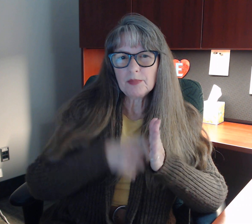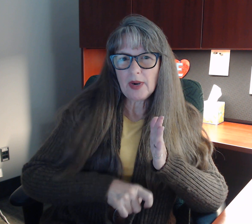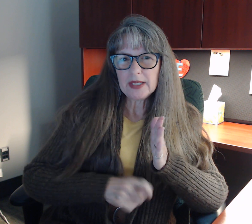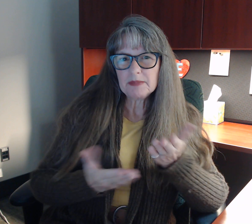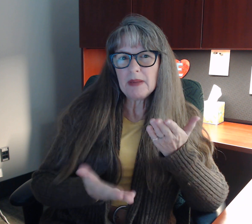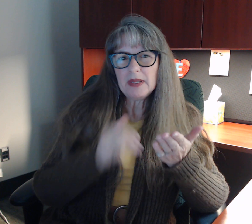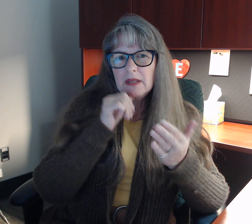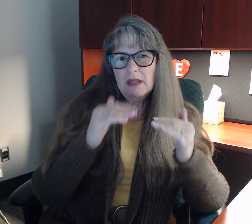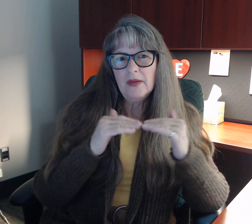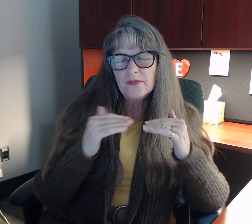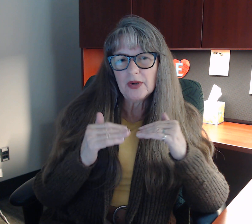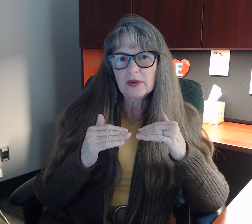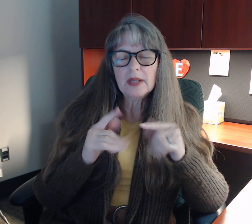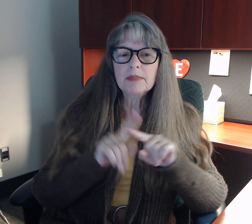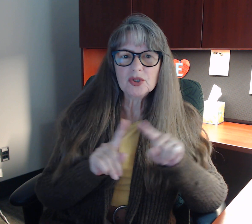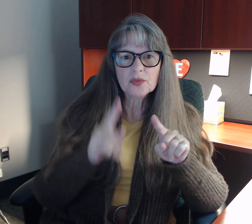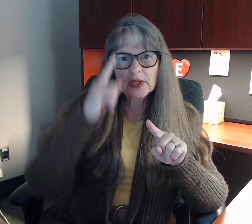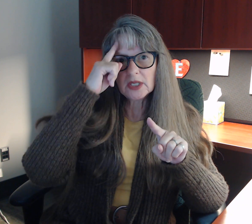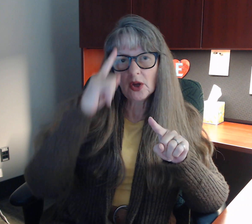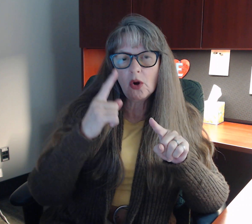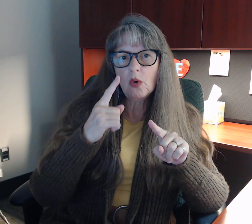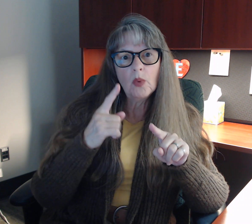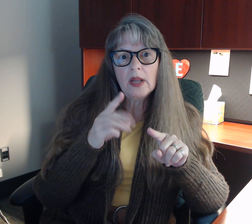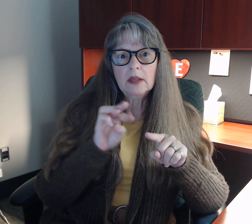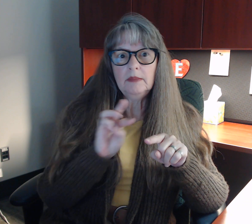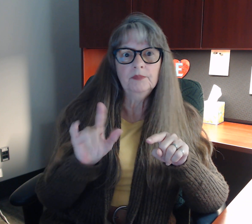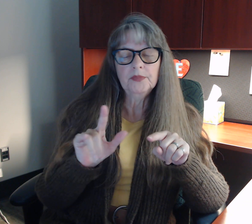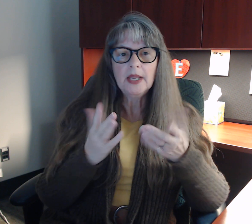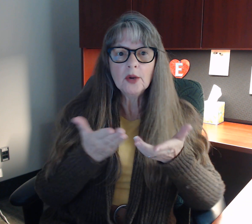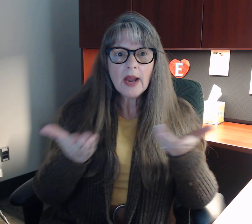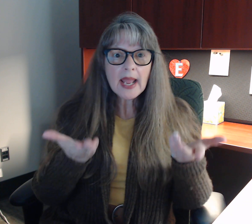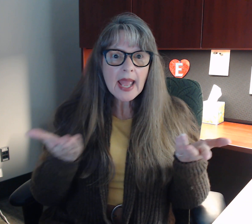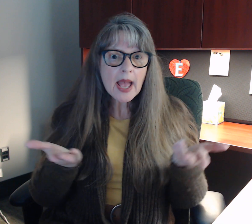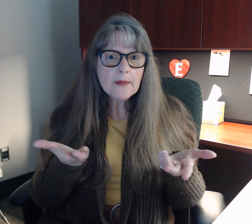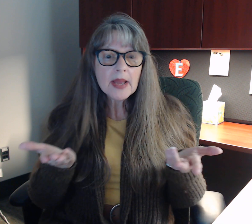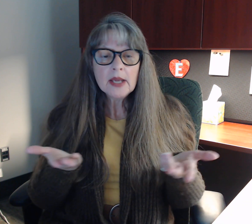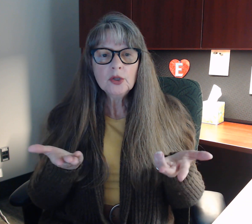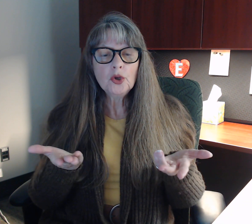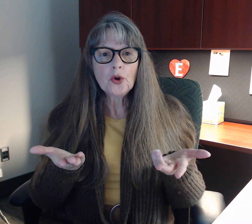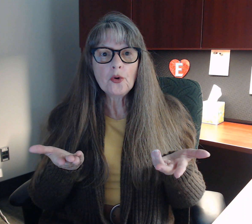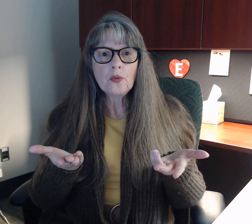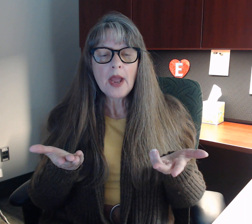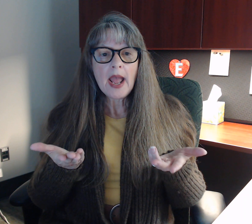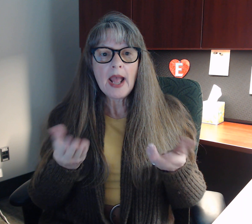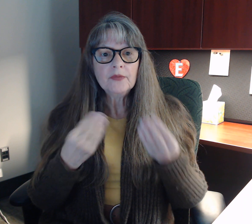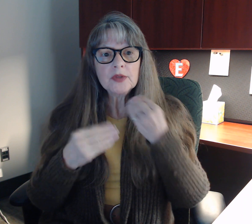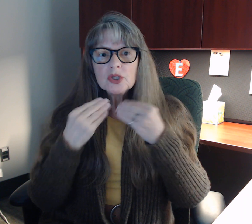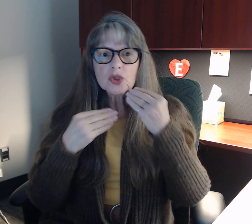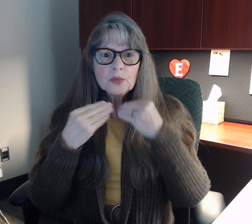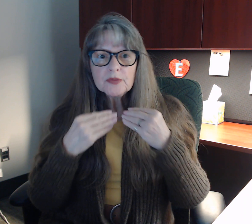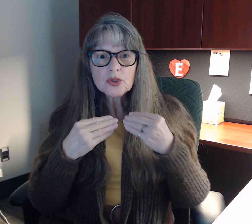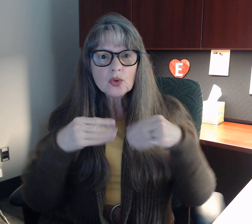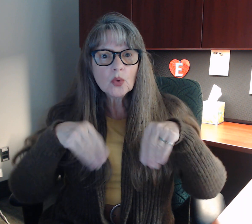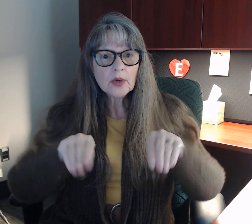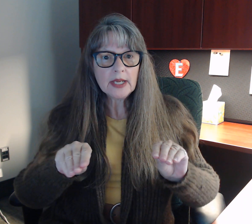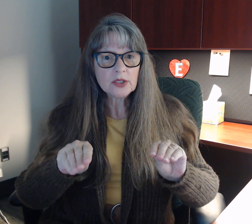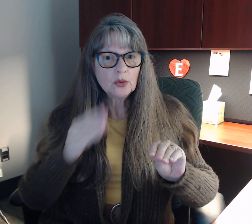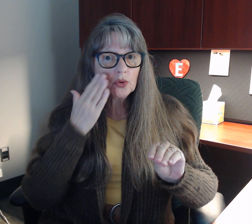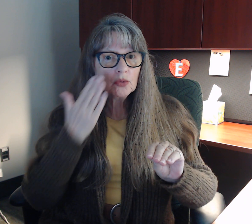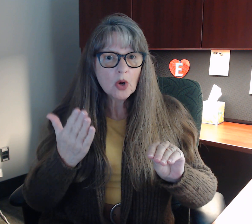price maybe unfairly, but you're thinking, oh well, here I am, you know, at this thrift store, and so it's